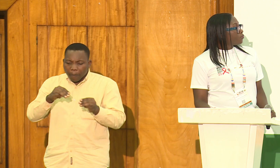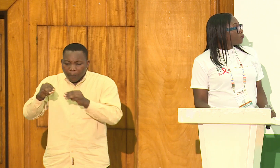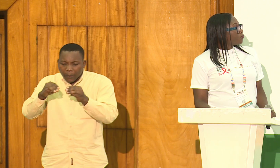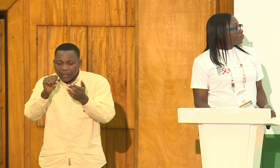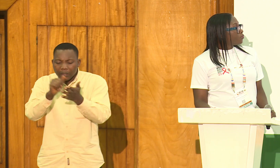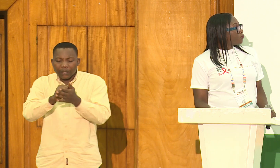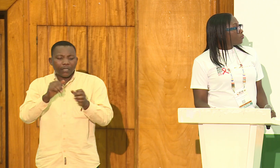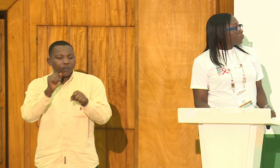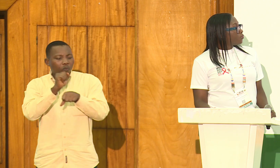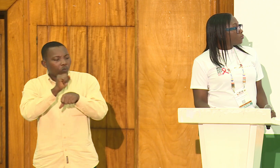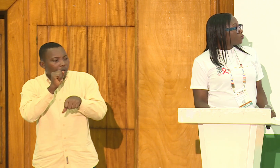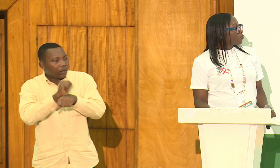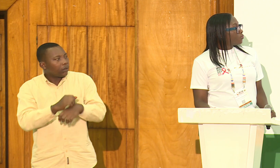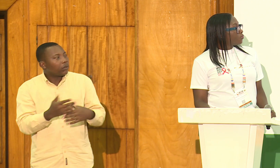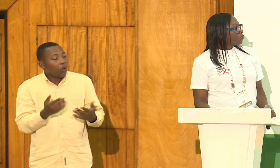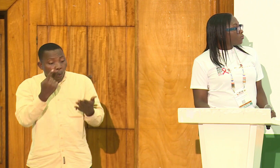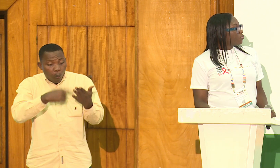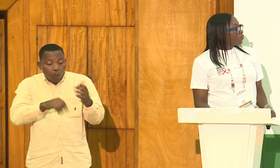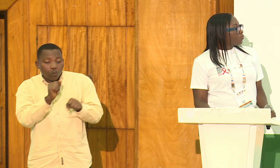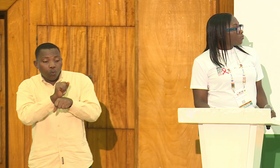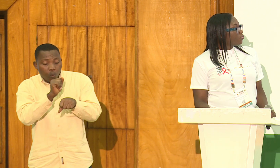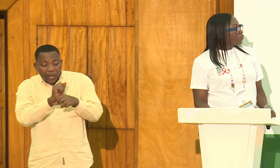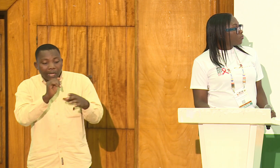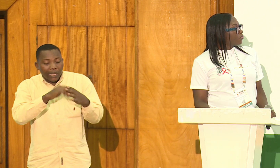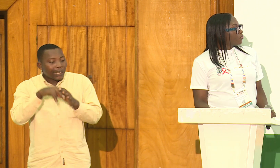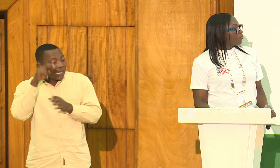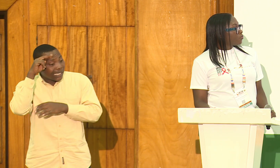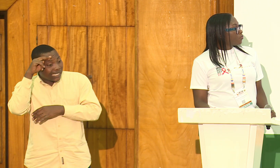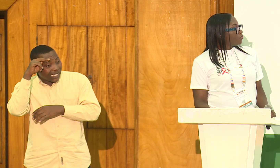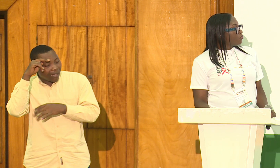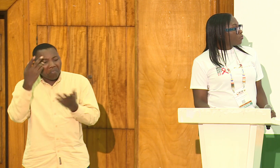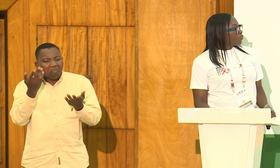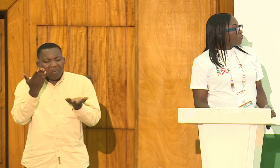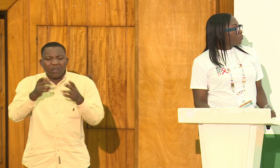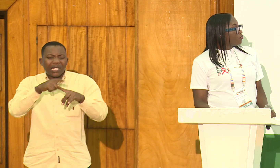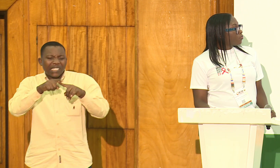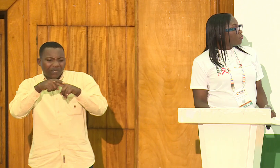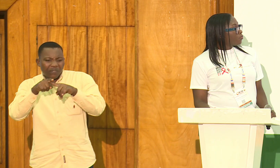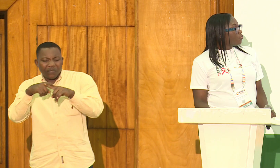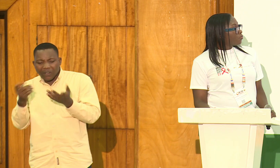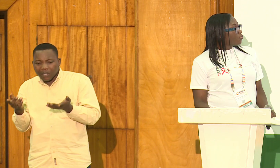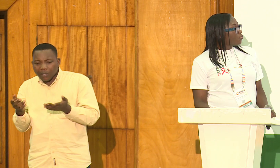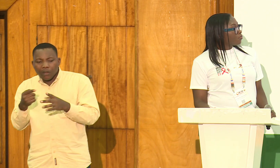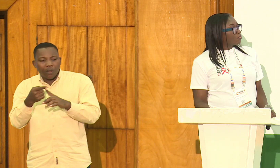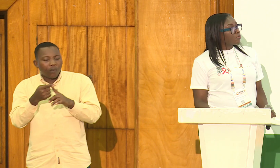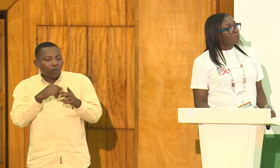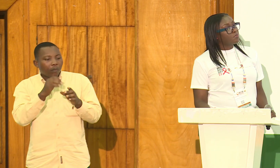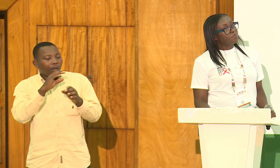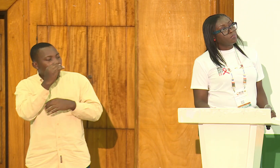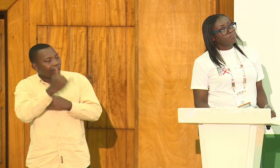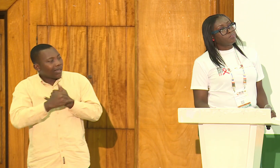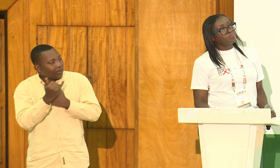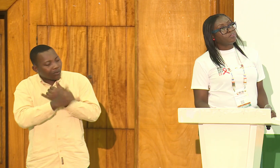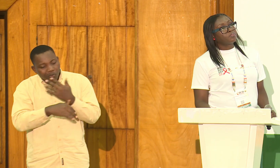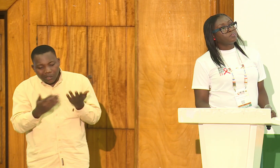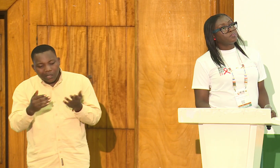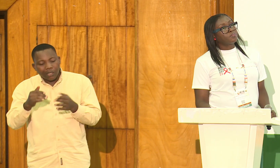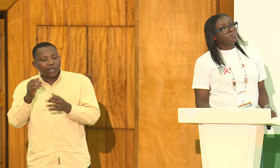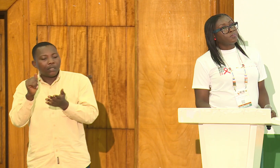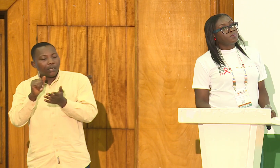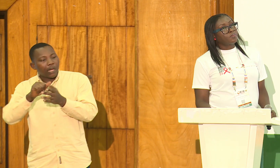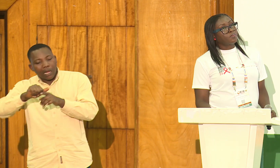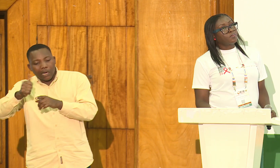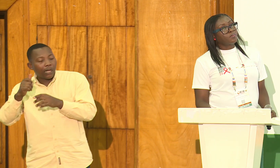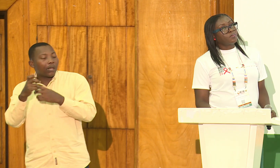work in Niger would be very different from what would work in a country like Eswatini. So you need to find models